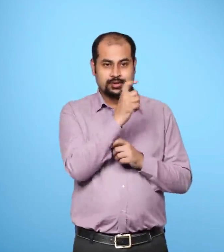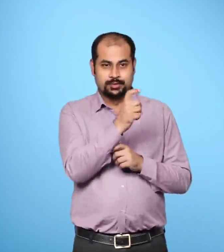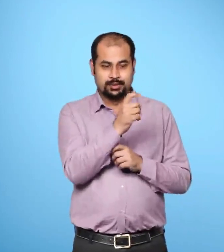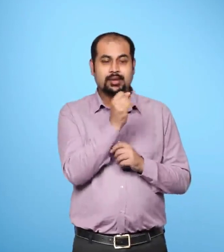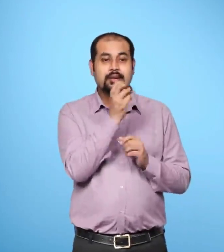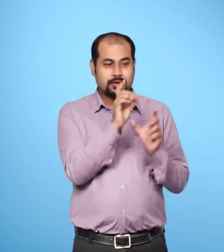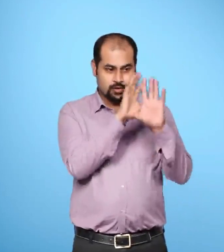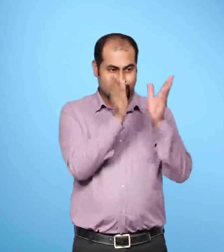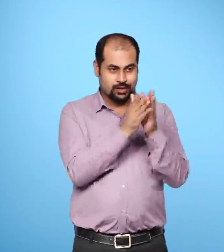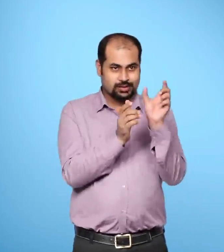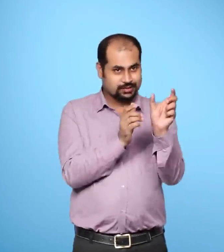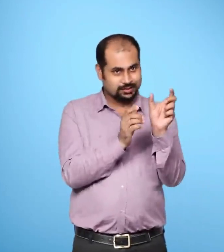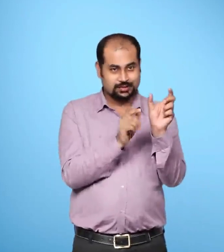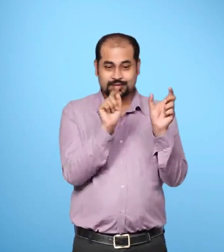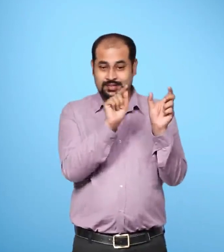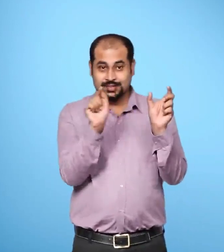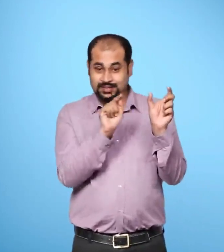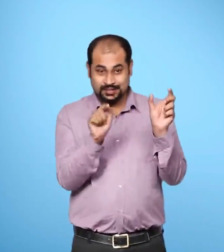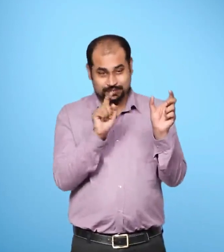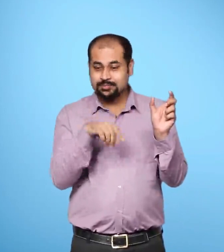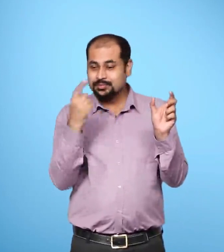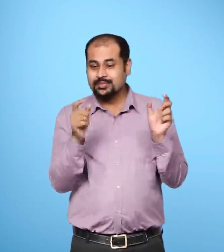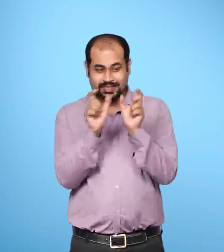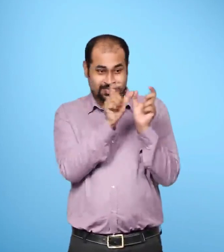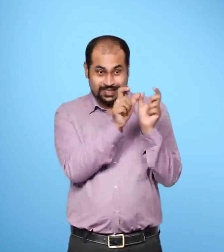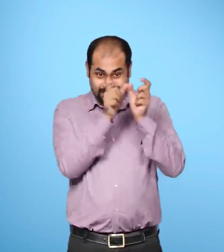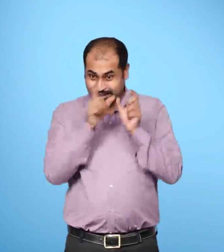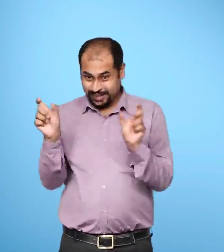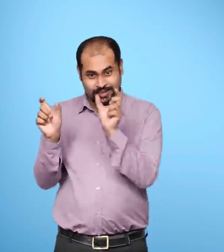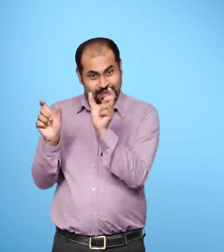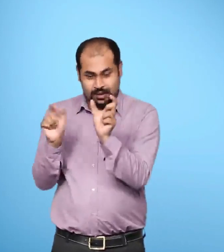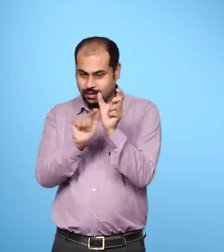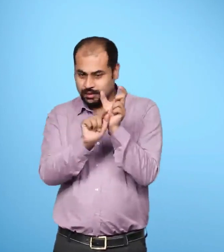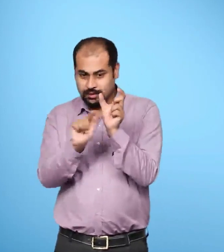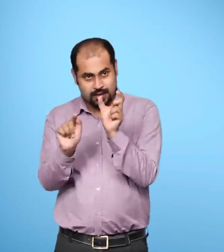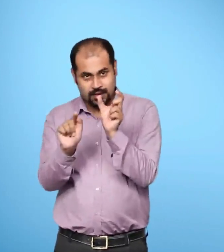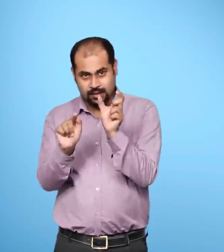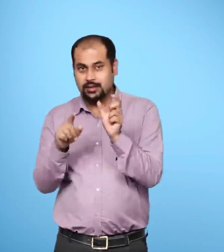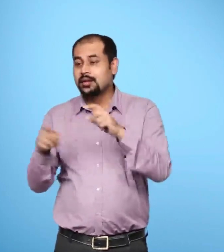27 is equal to dash plus 7.